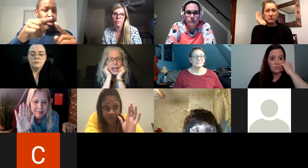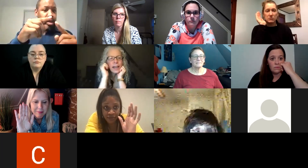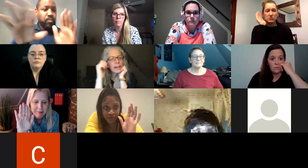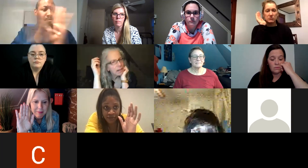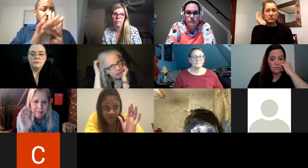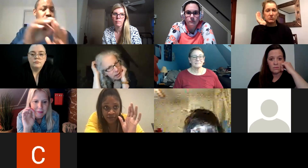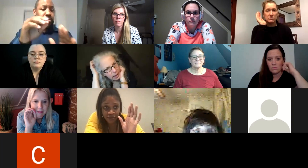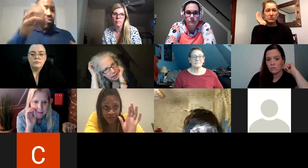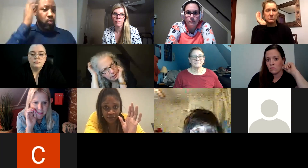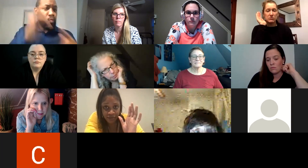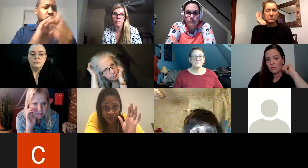And